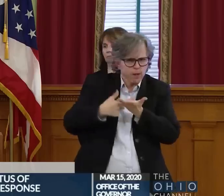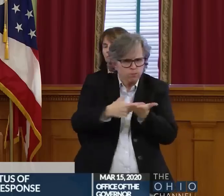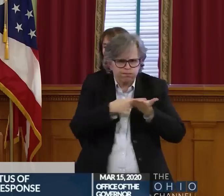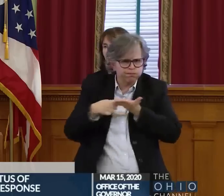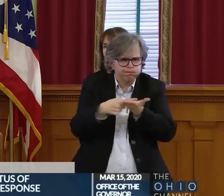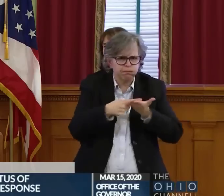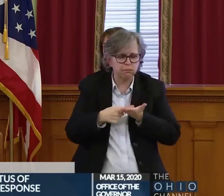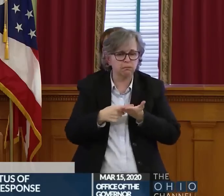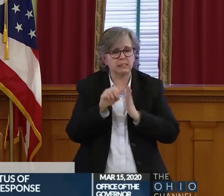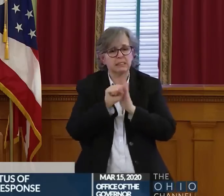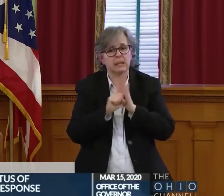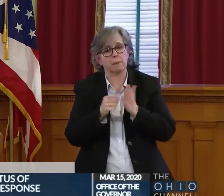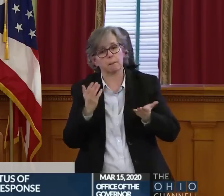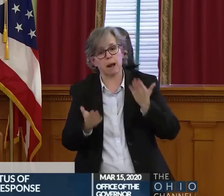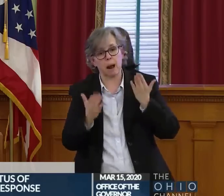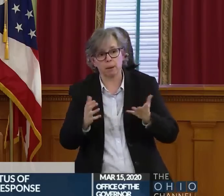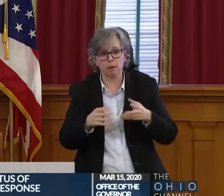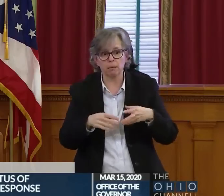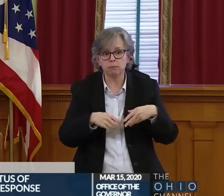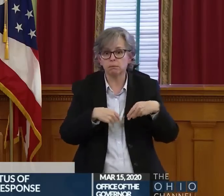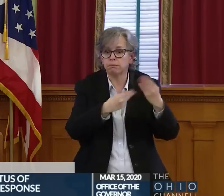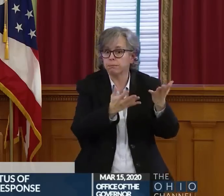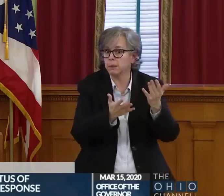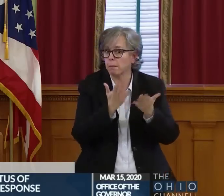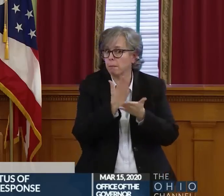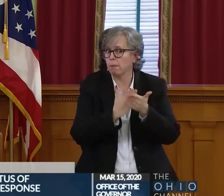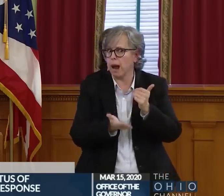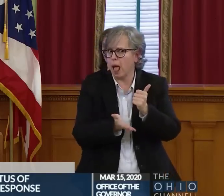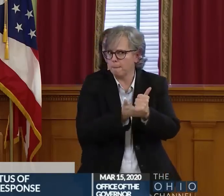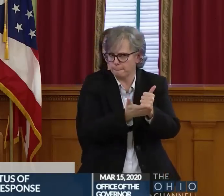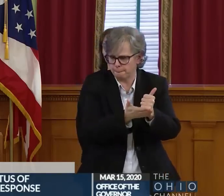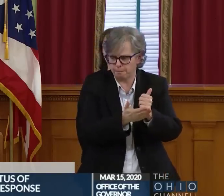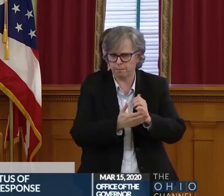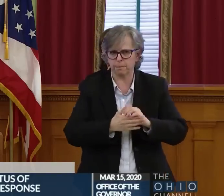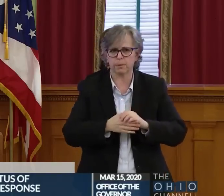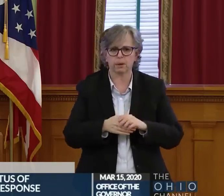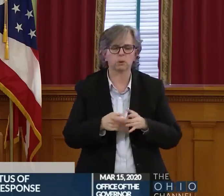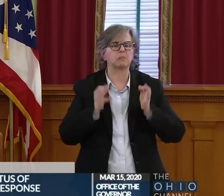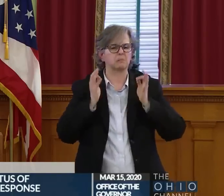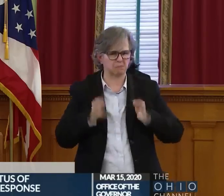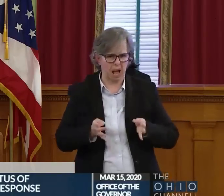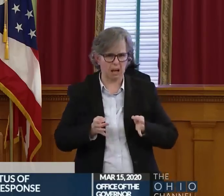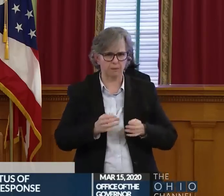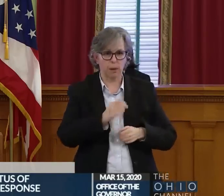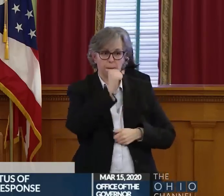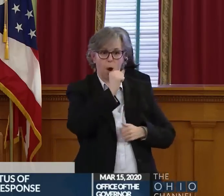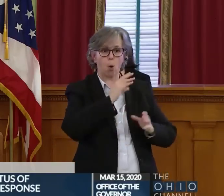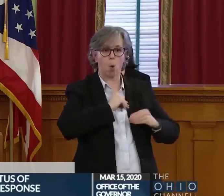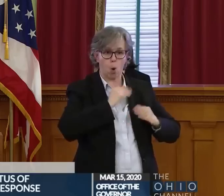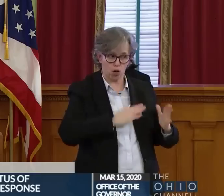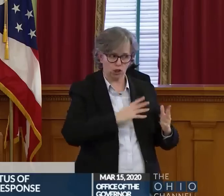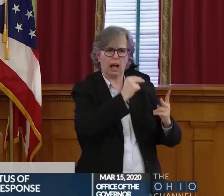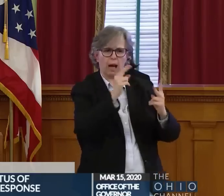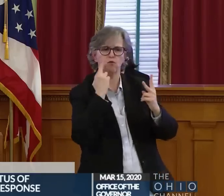a result of these conversations, bar and restaurant owners now have the opportunity to return